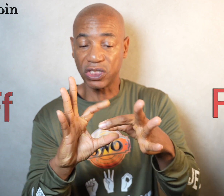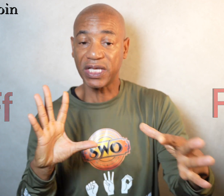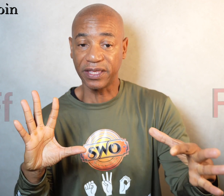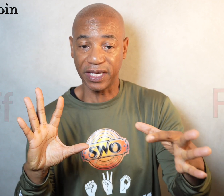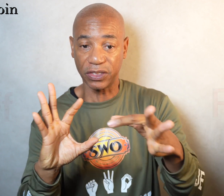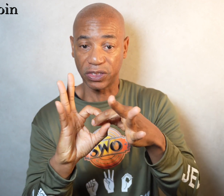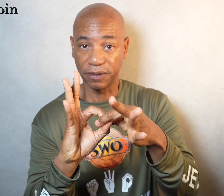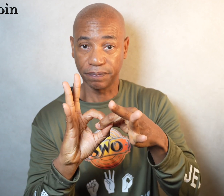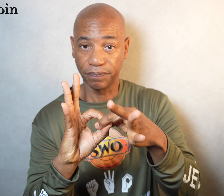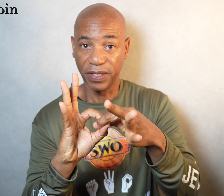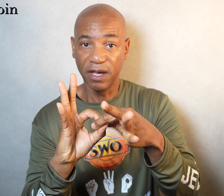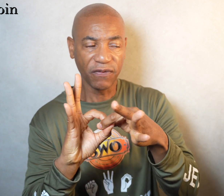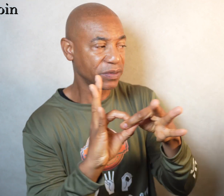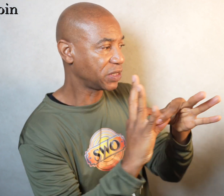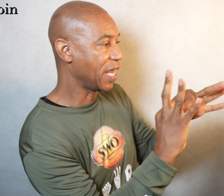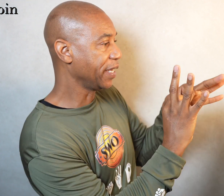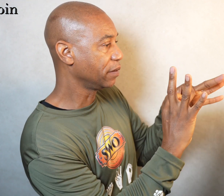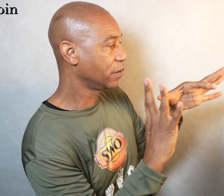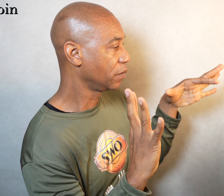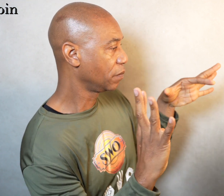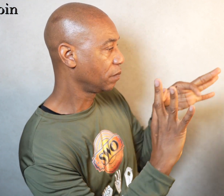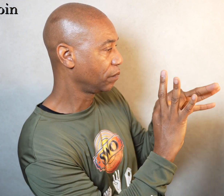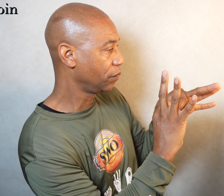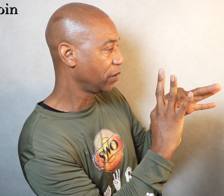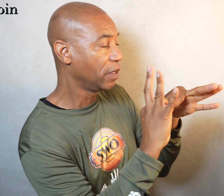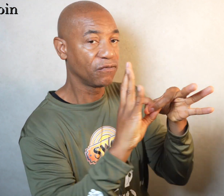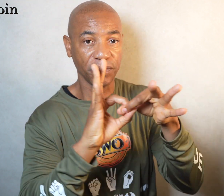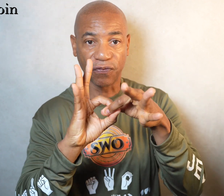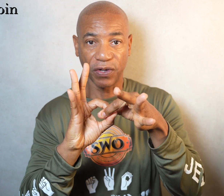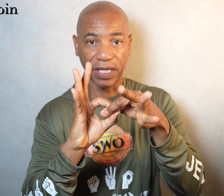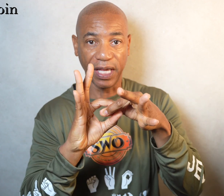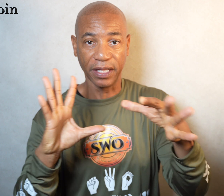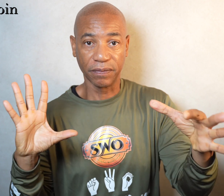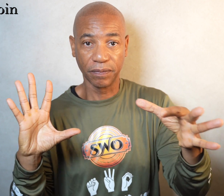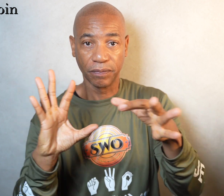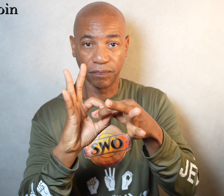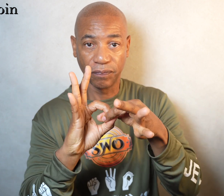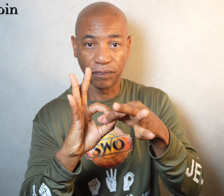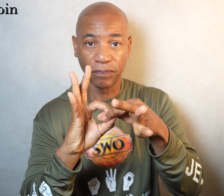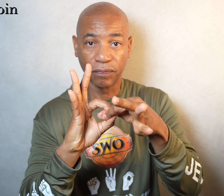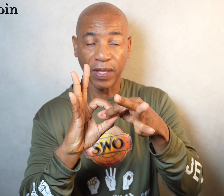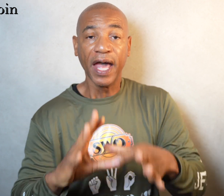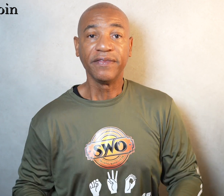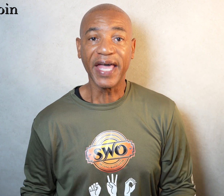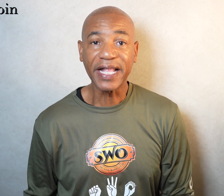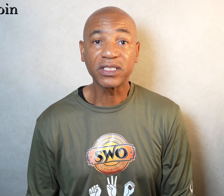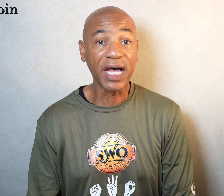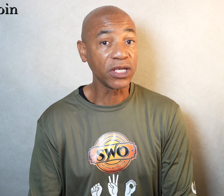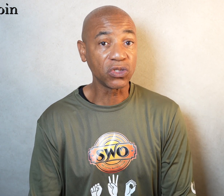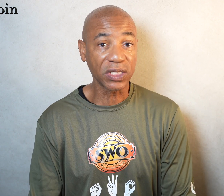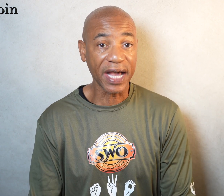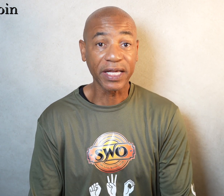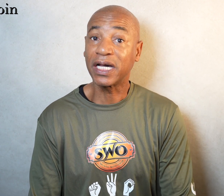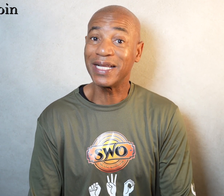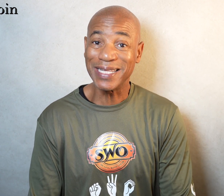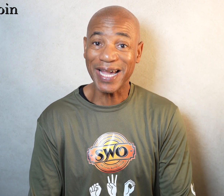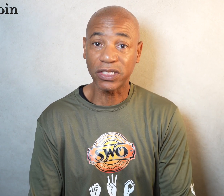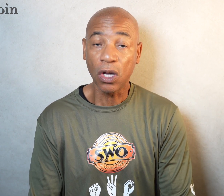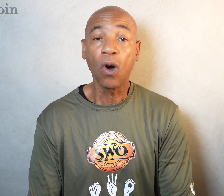like this. From the side. From the front again. That is how you sign connect or